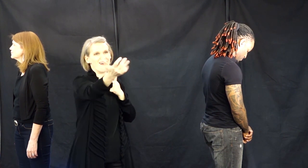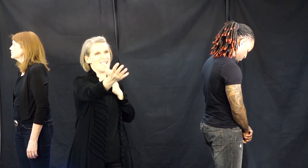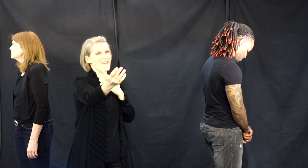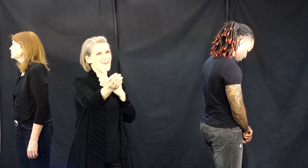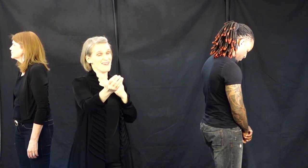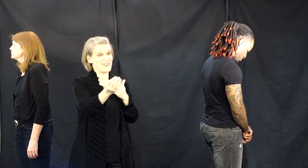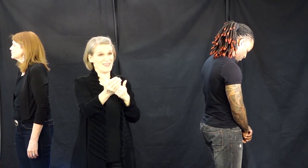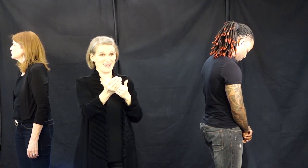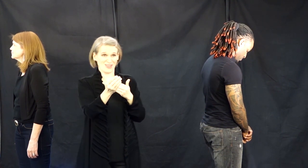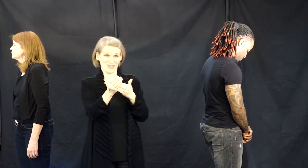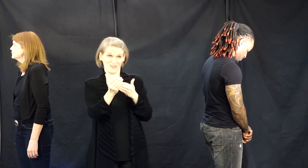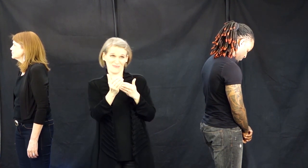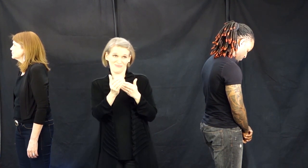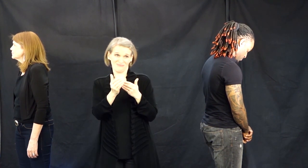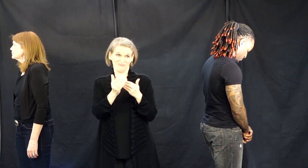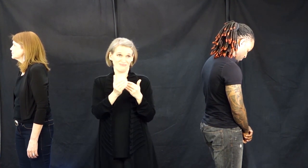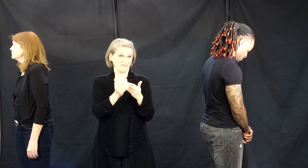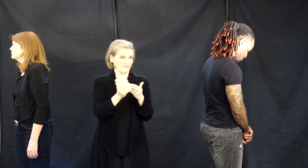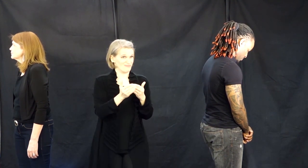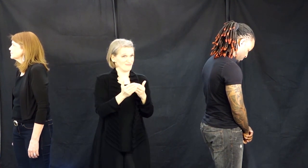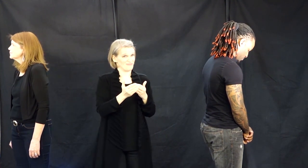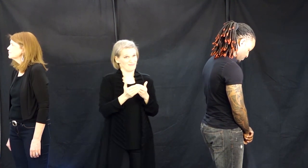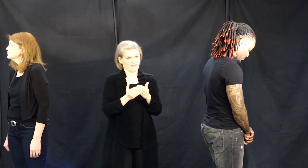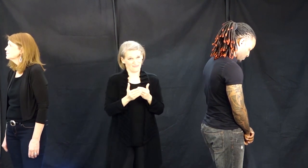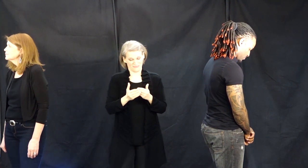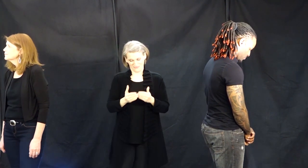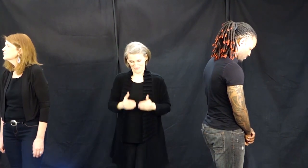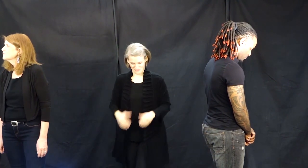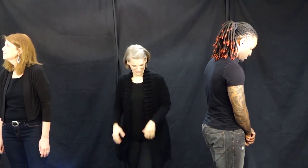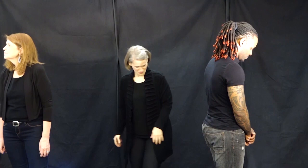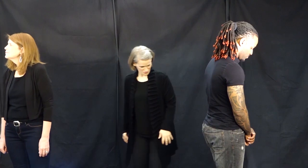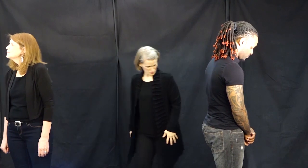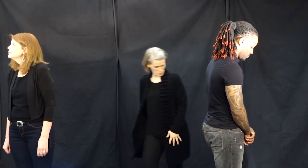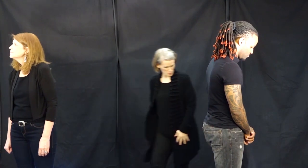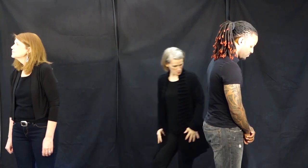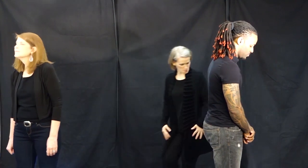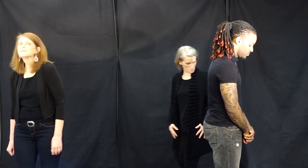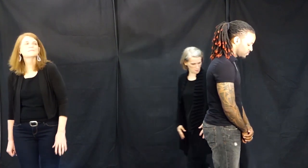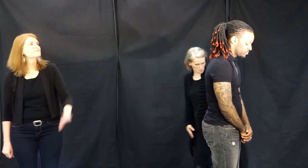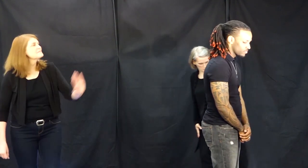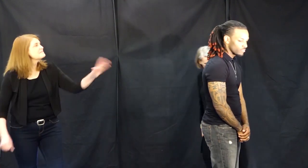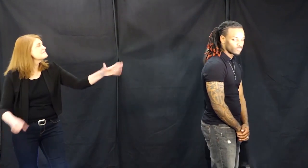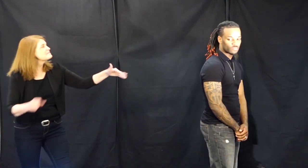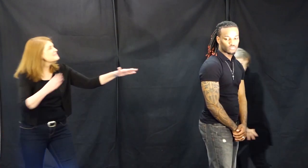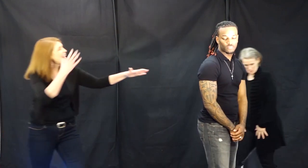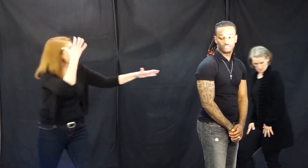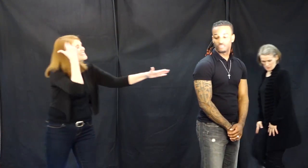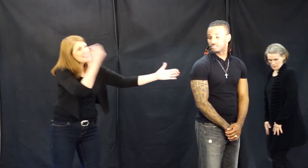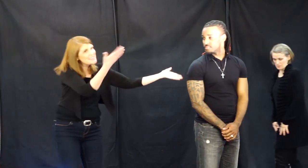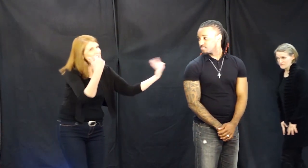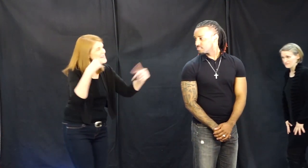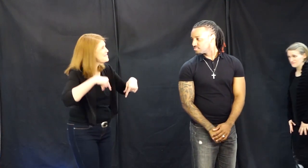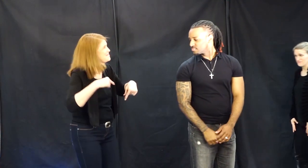you'll only be a moment away. Alexander, come downstairs. Angelica's